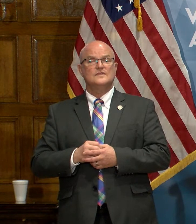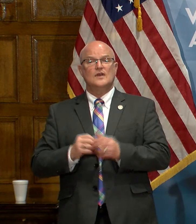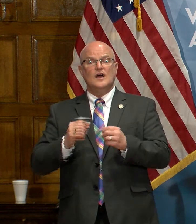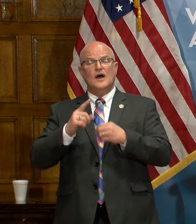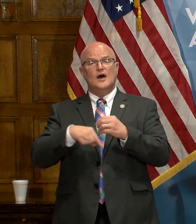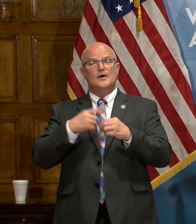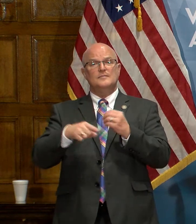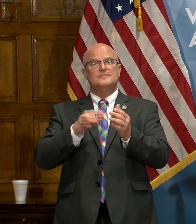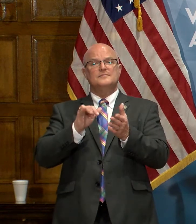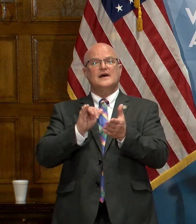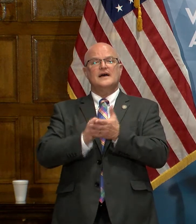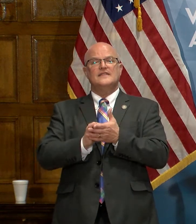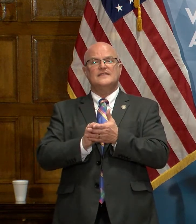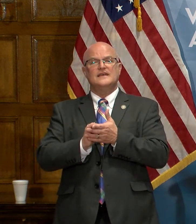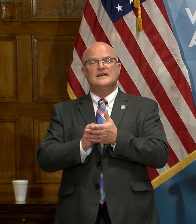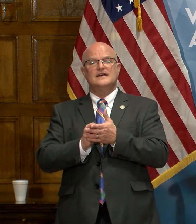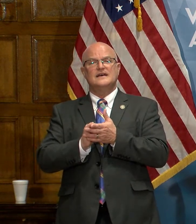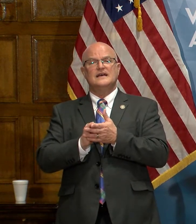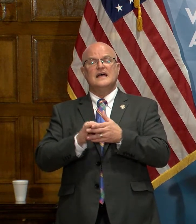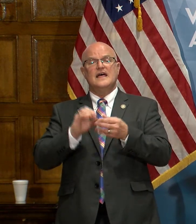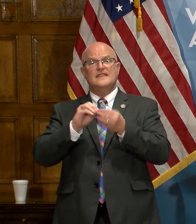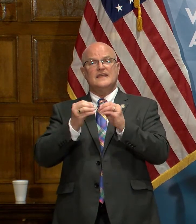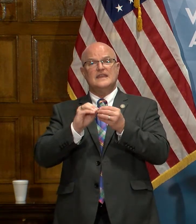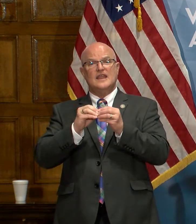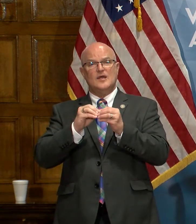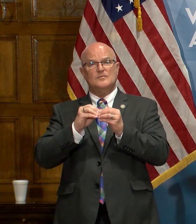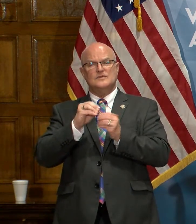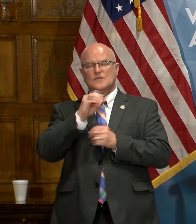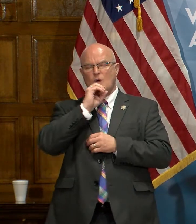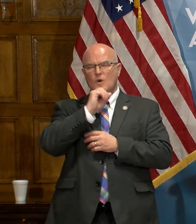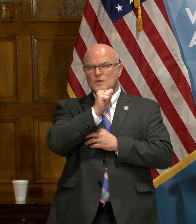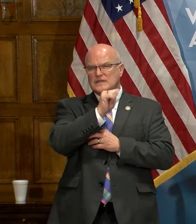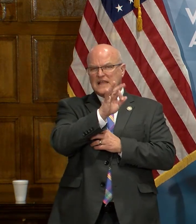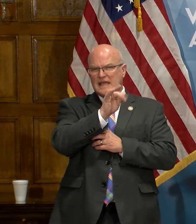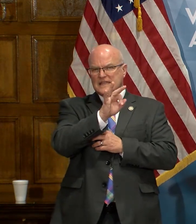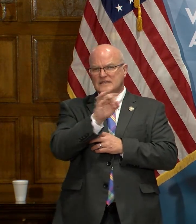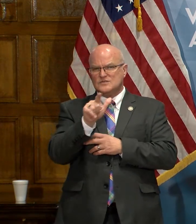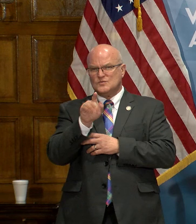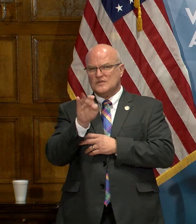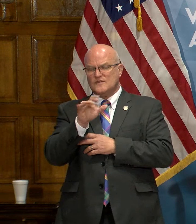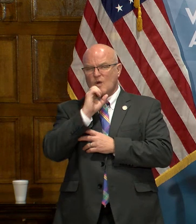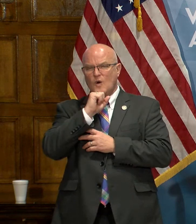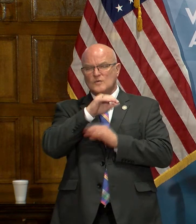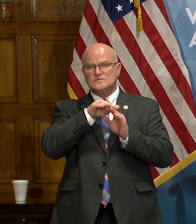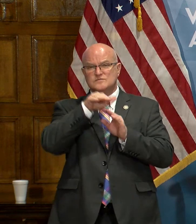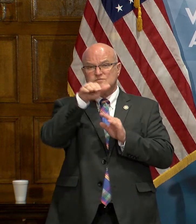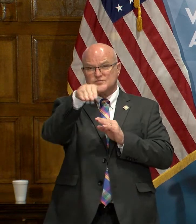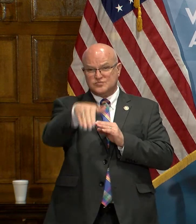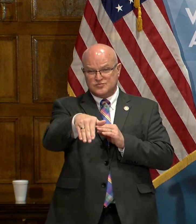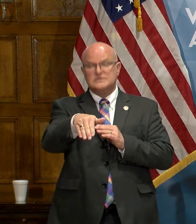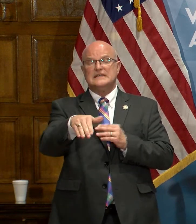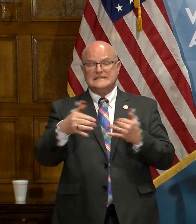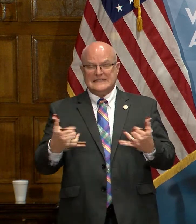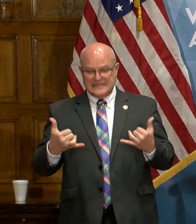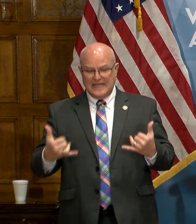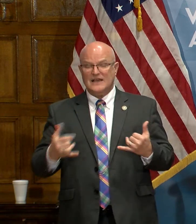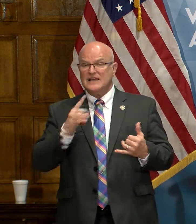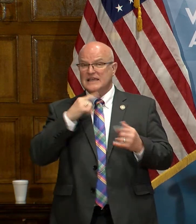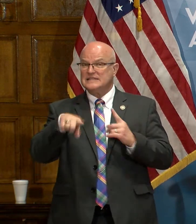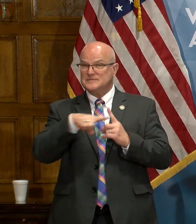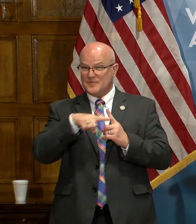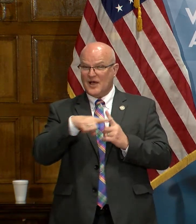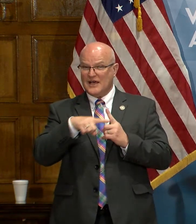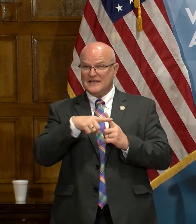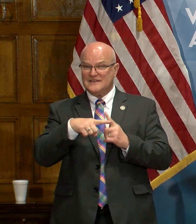With regard to the downward trend in the 19 to 24-year-old group, it is a